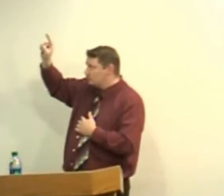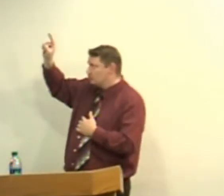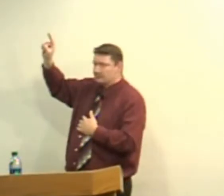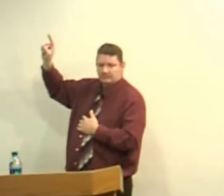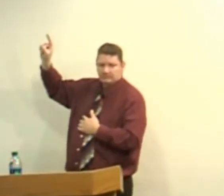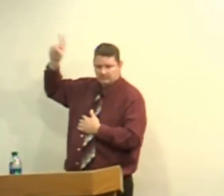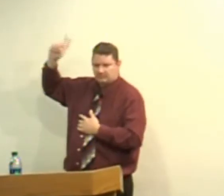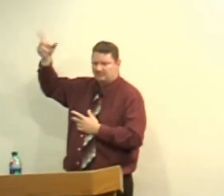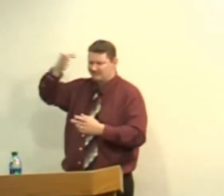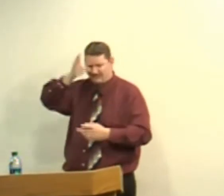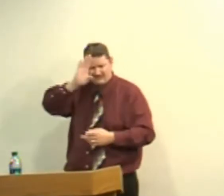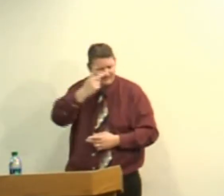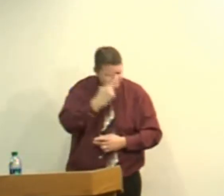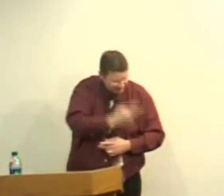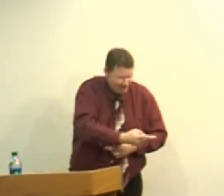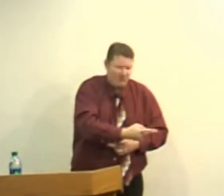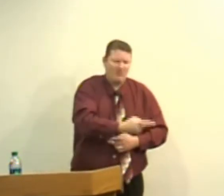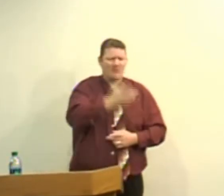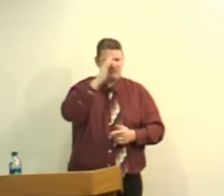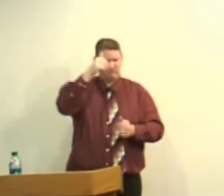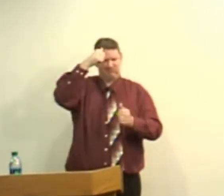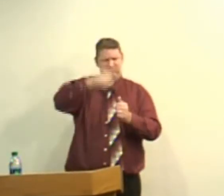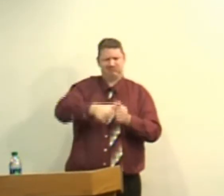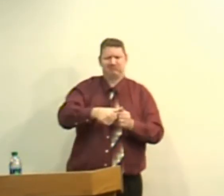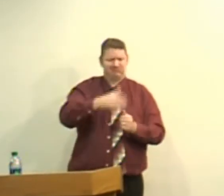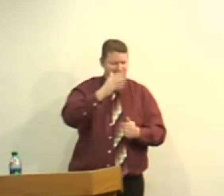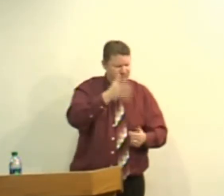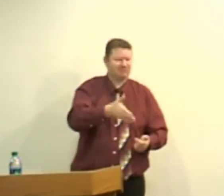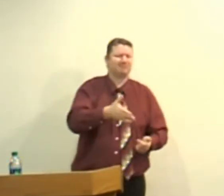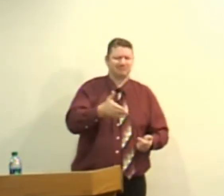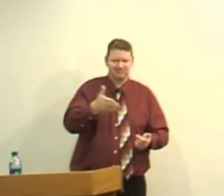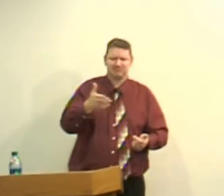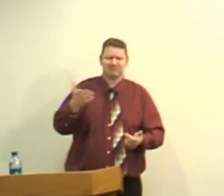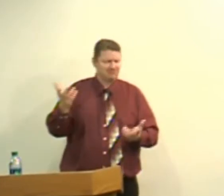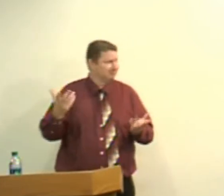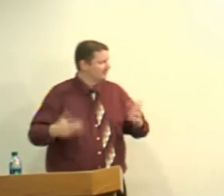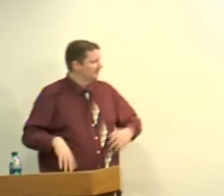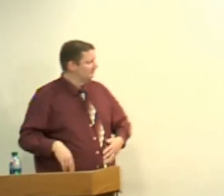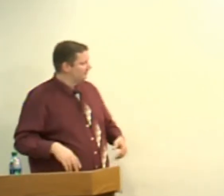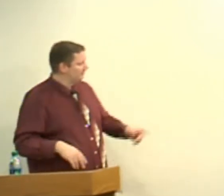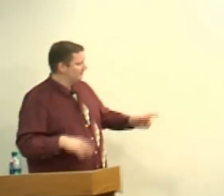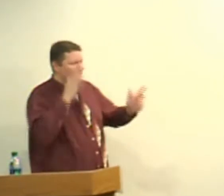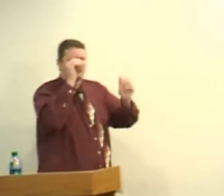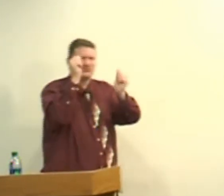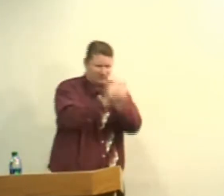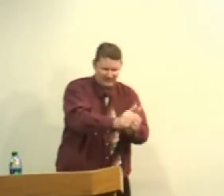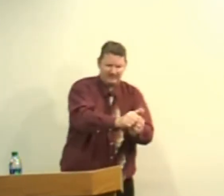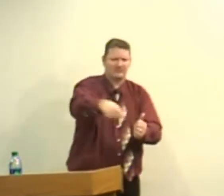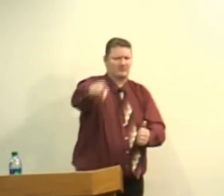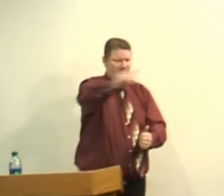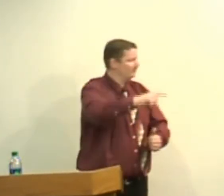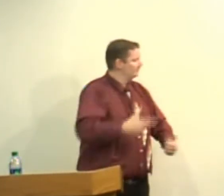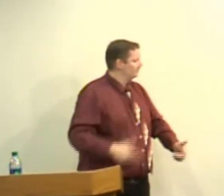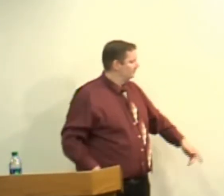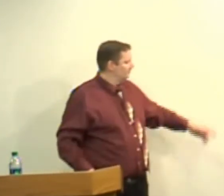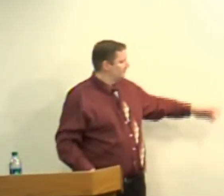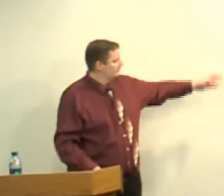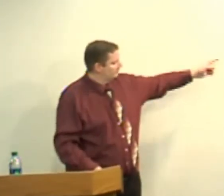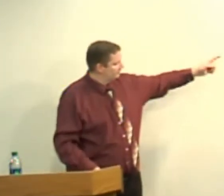Accept the suffering for him. Because God will see, God knows, God remembers, and God will